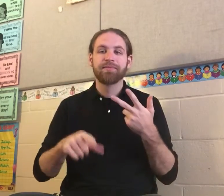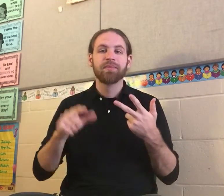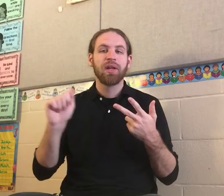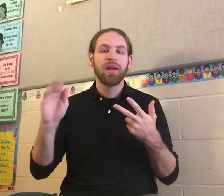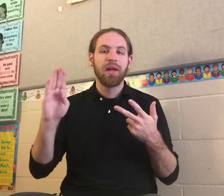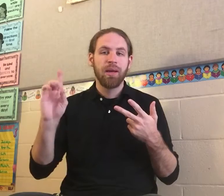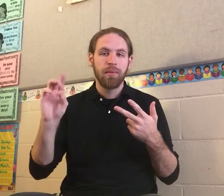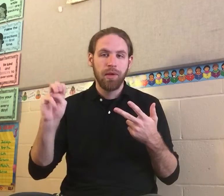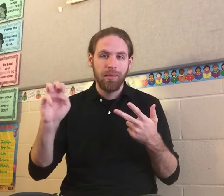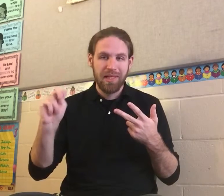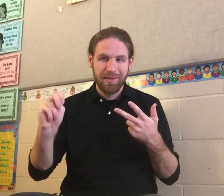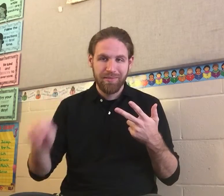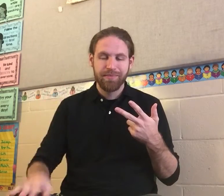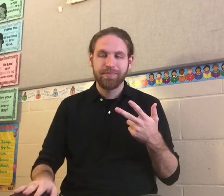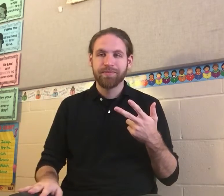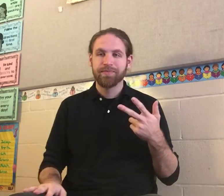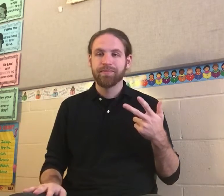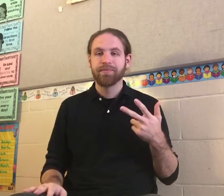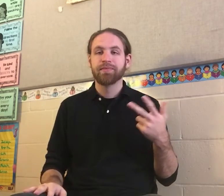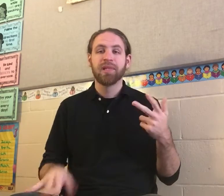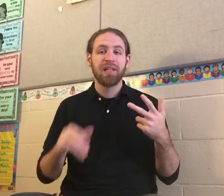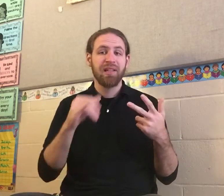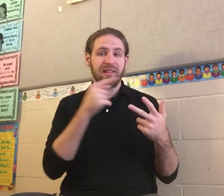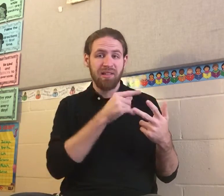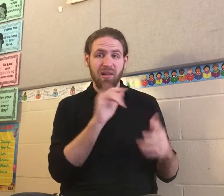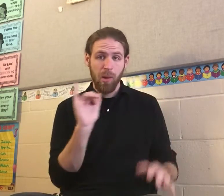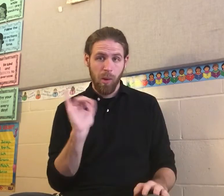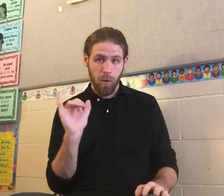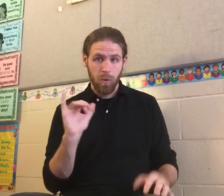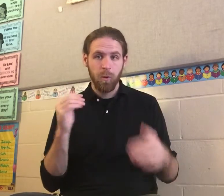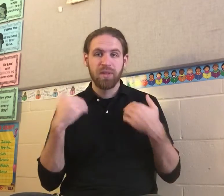abdomen. It also has 6 legs,